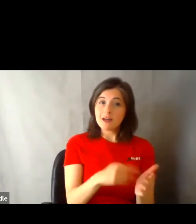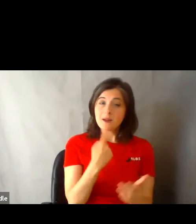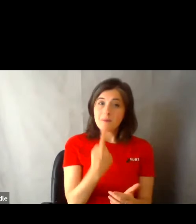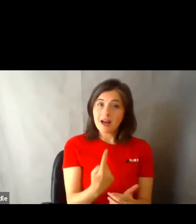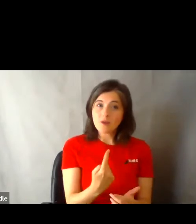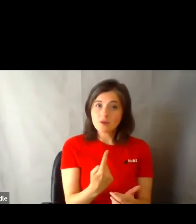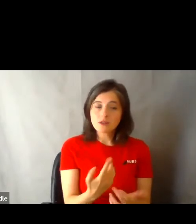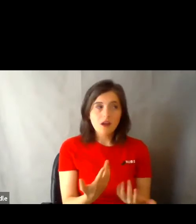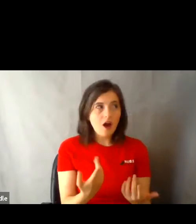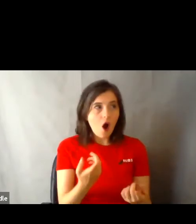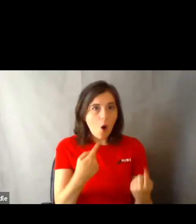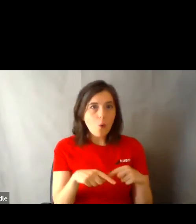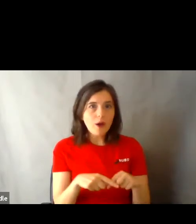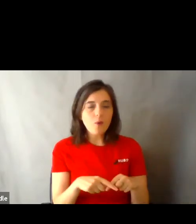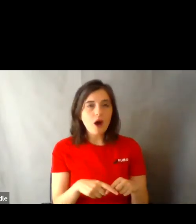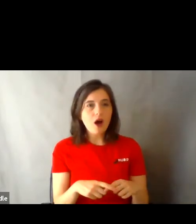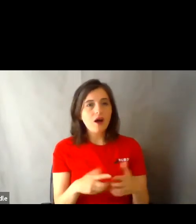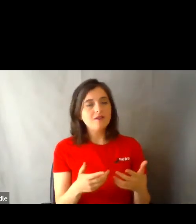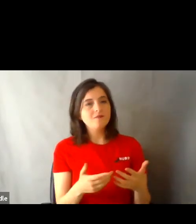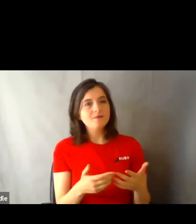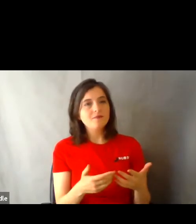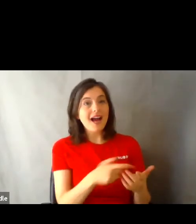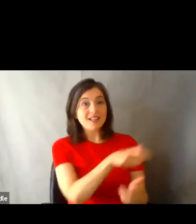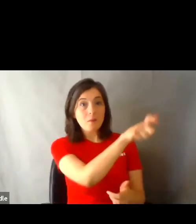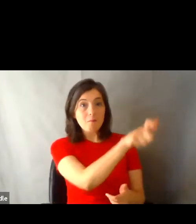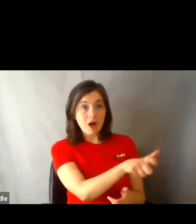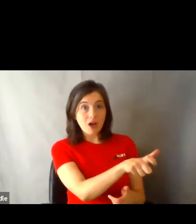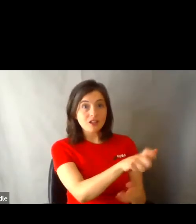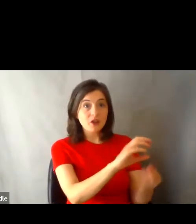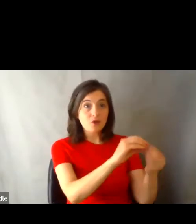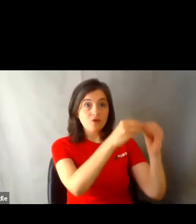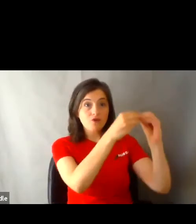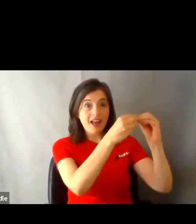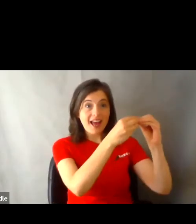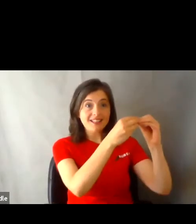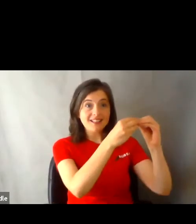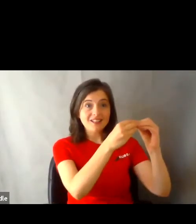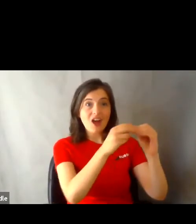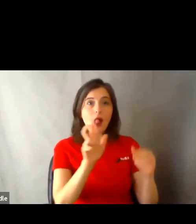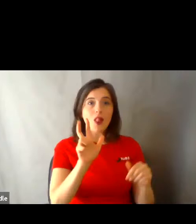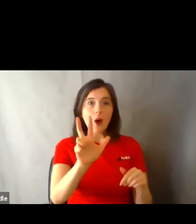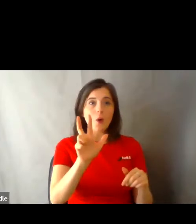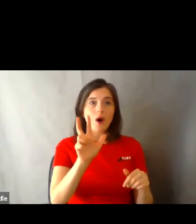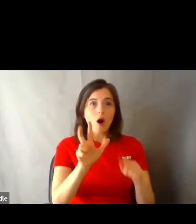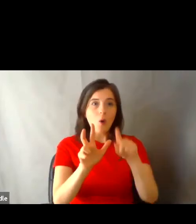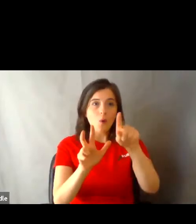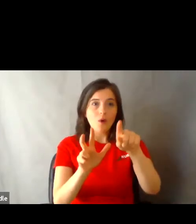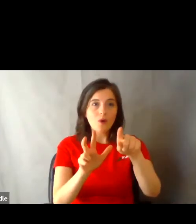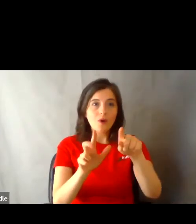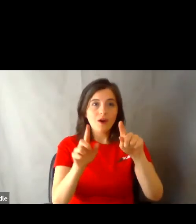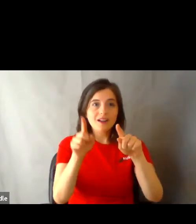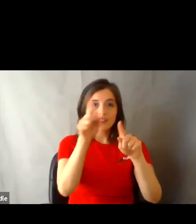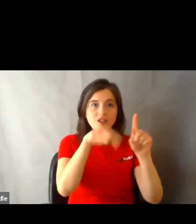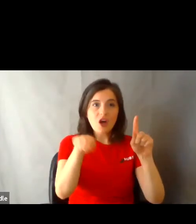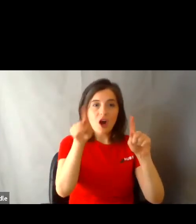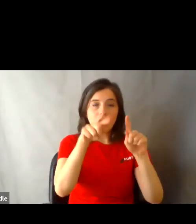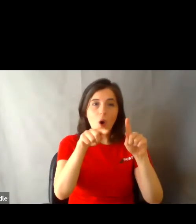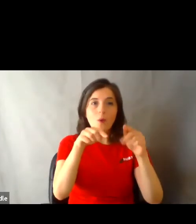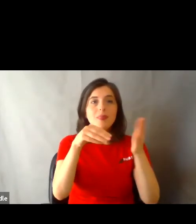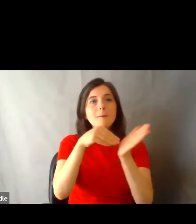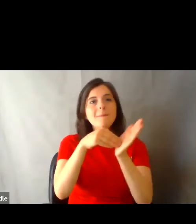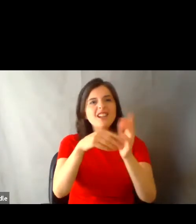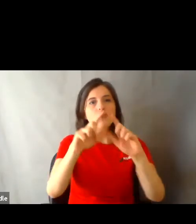our massive network of contacts to have someone actually design a campaign logo for us, which is a white circle with the Metro